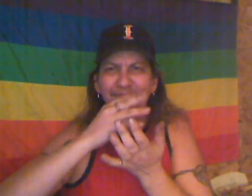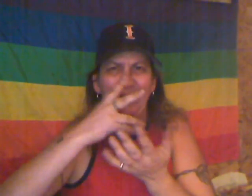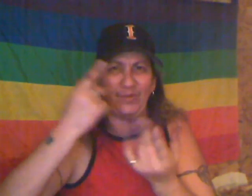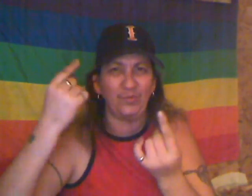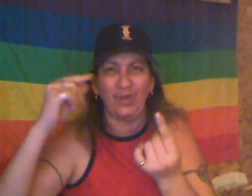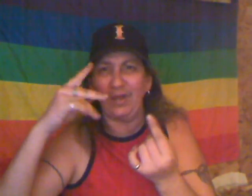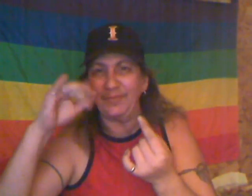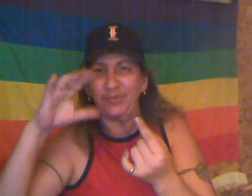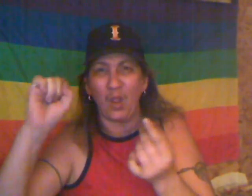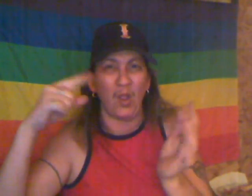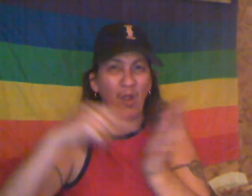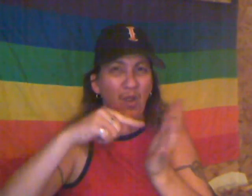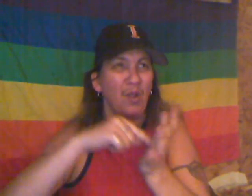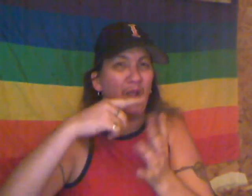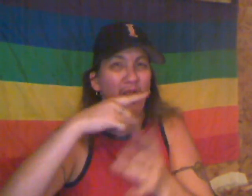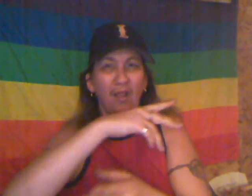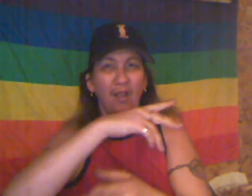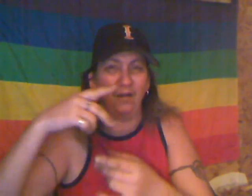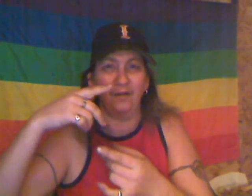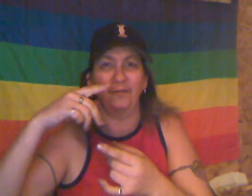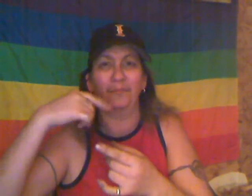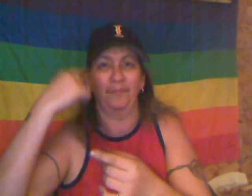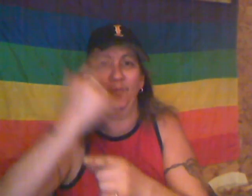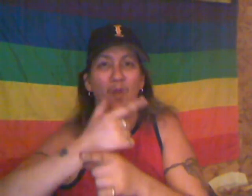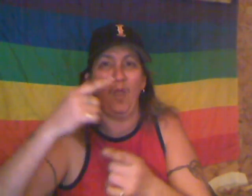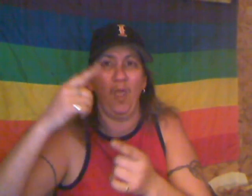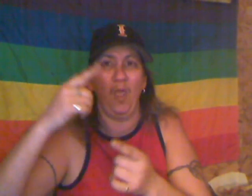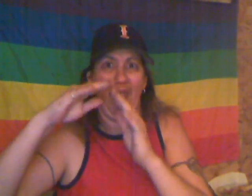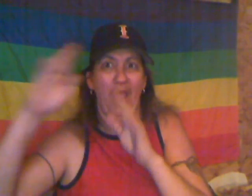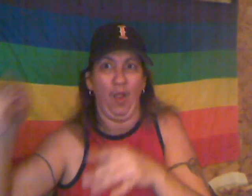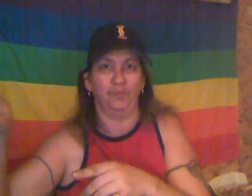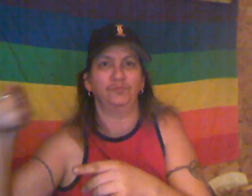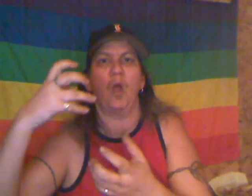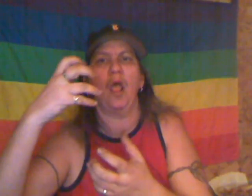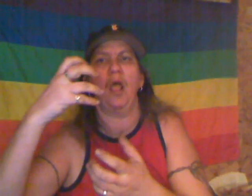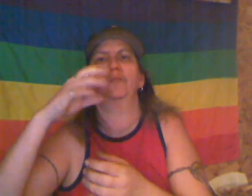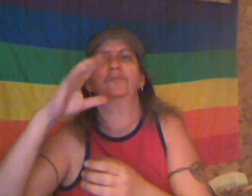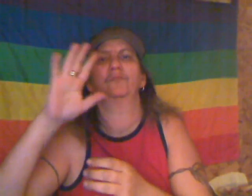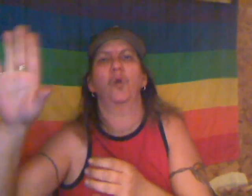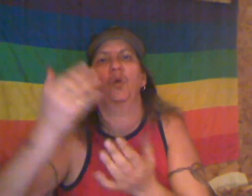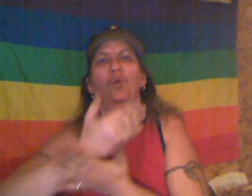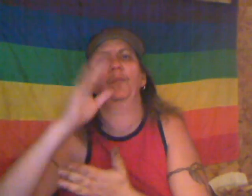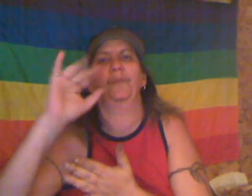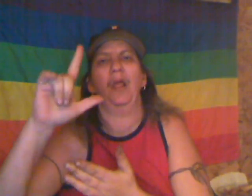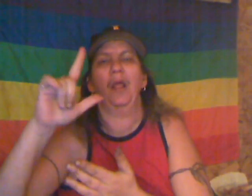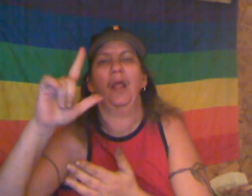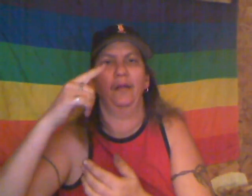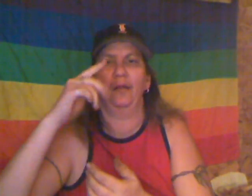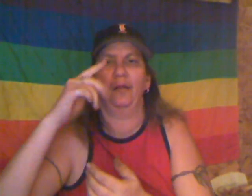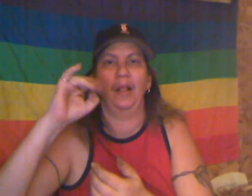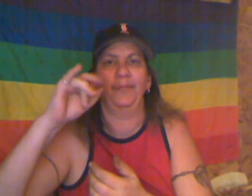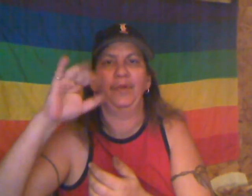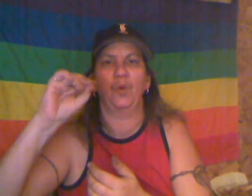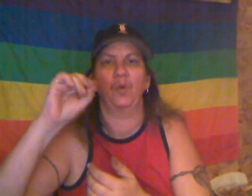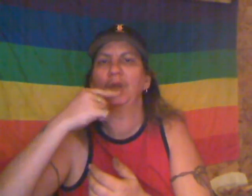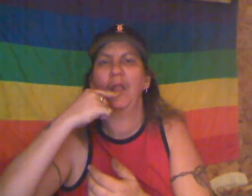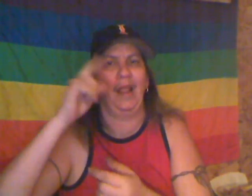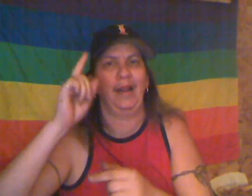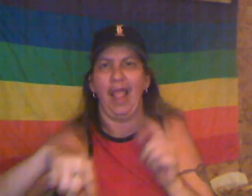the sun in a very good position. But Earth and sun have something pretty special going on. In fact, the only thing that comes in between